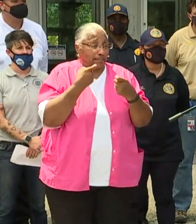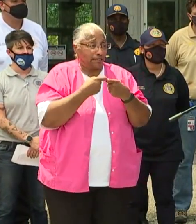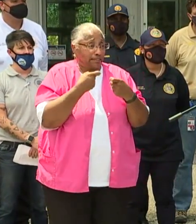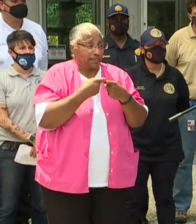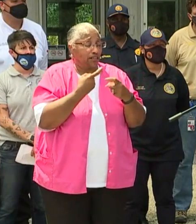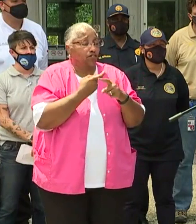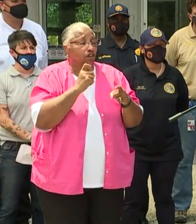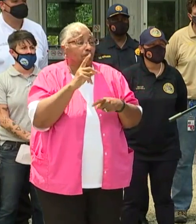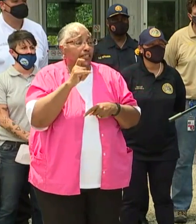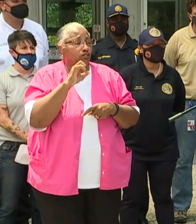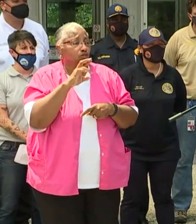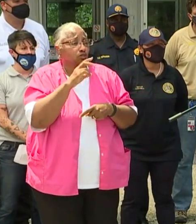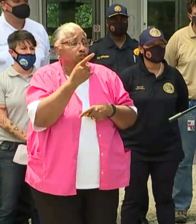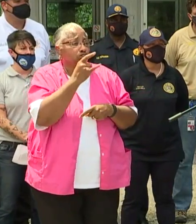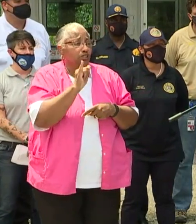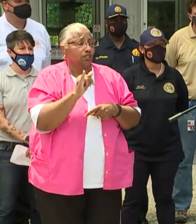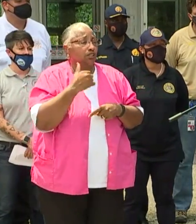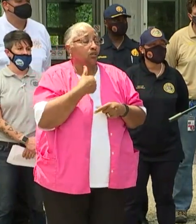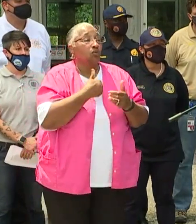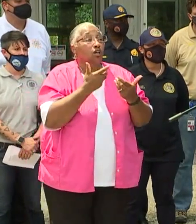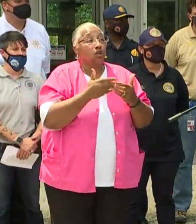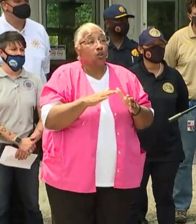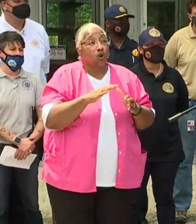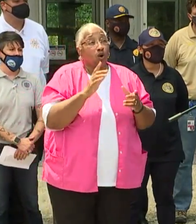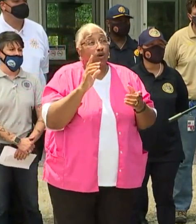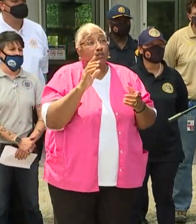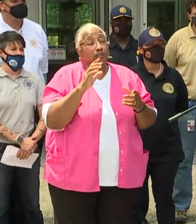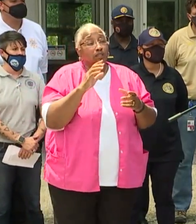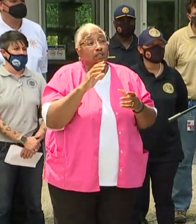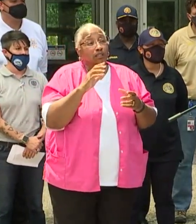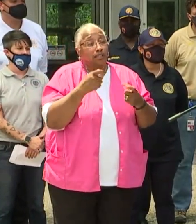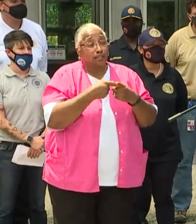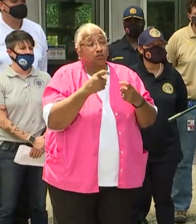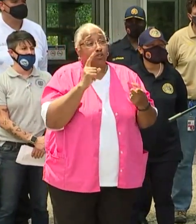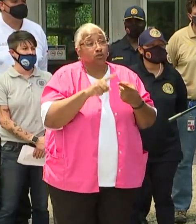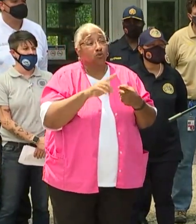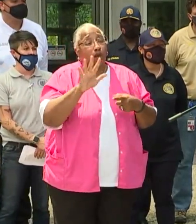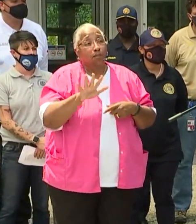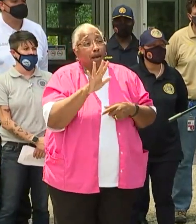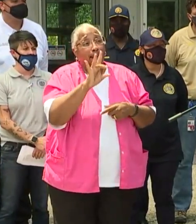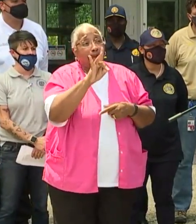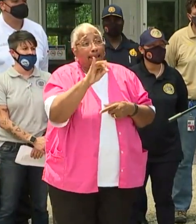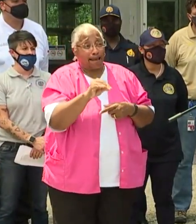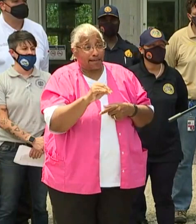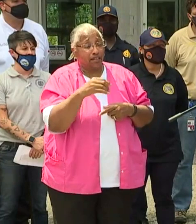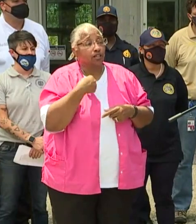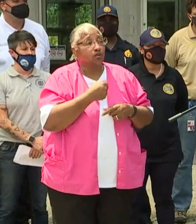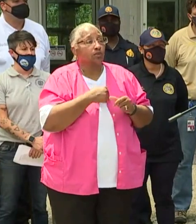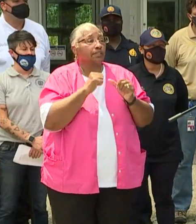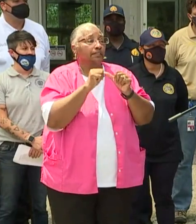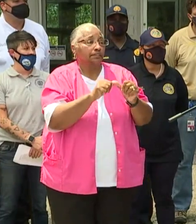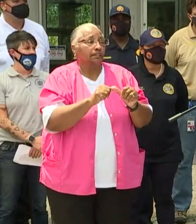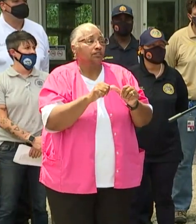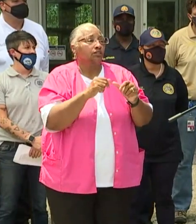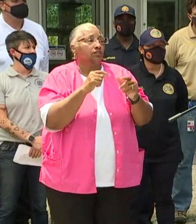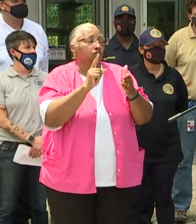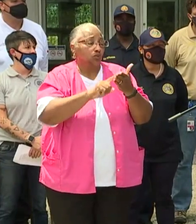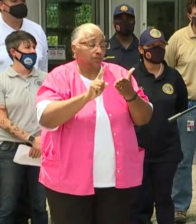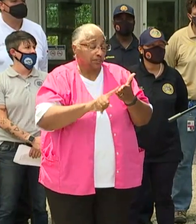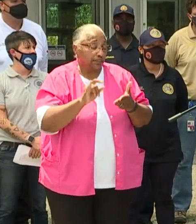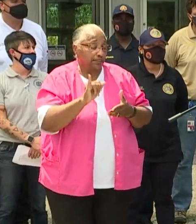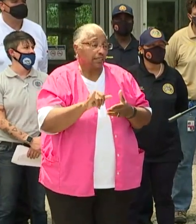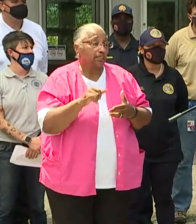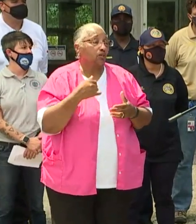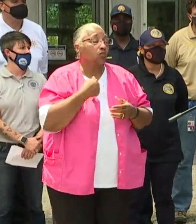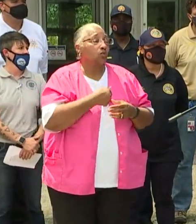of last night, we lost power to about 80 of those. We continue to assess further on that front. Obviously,